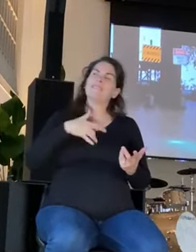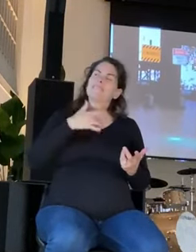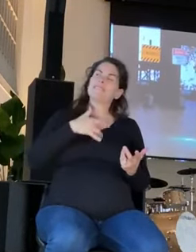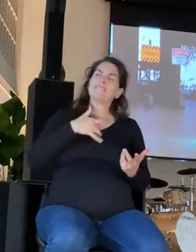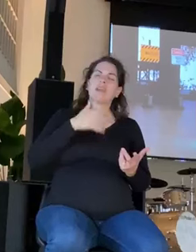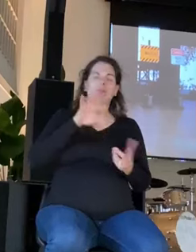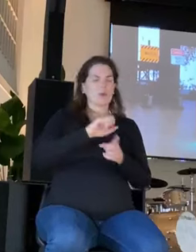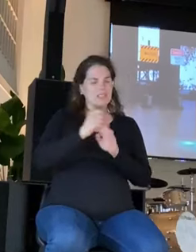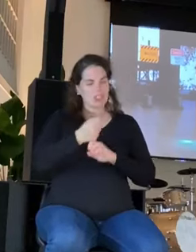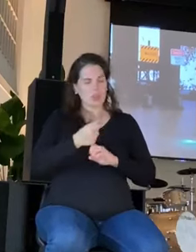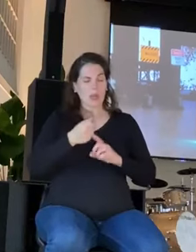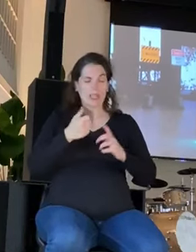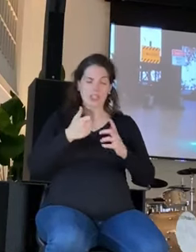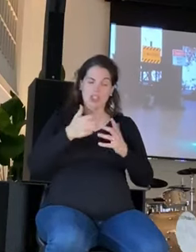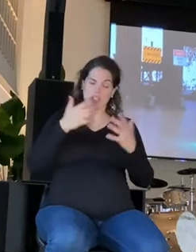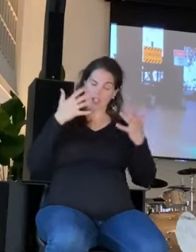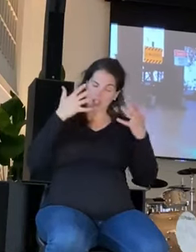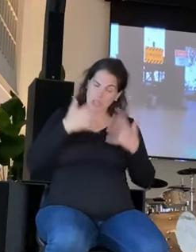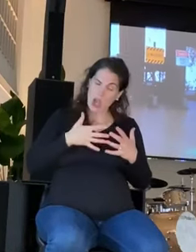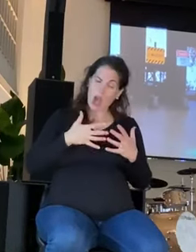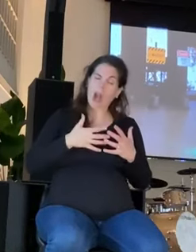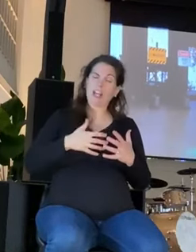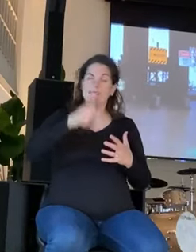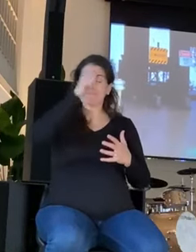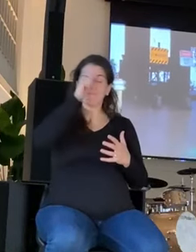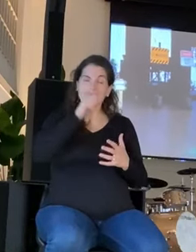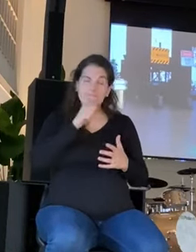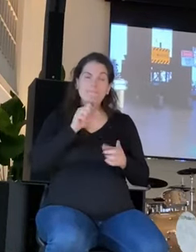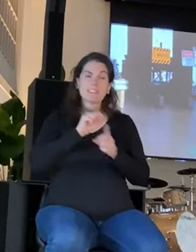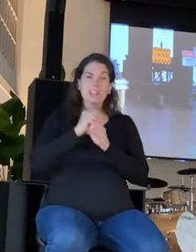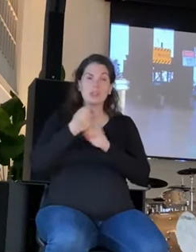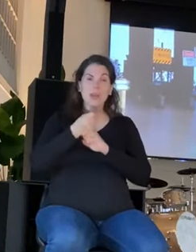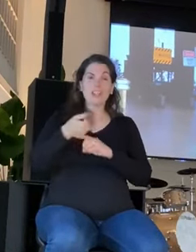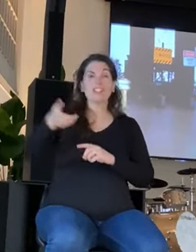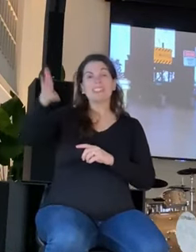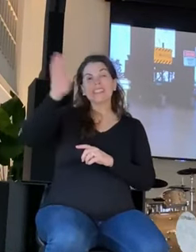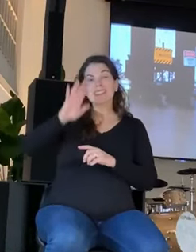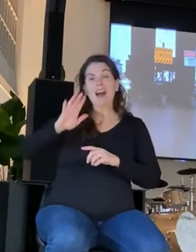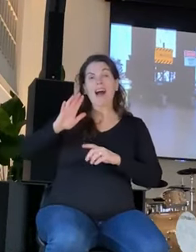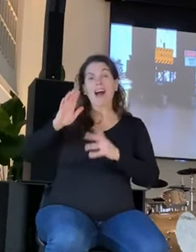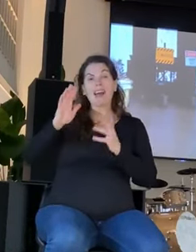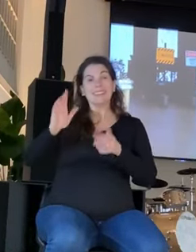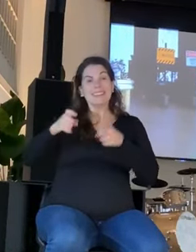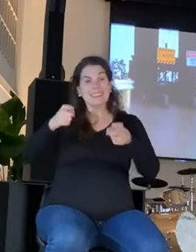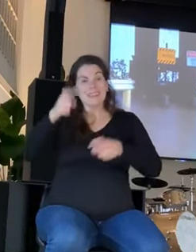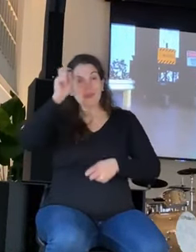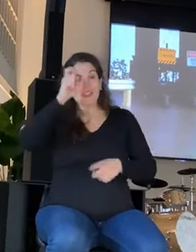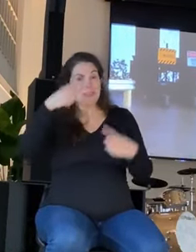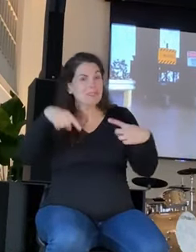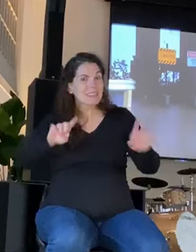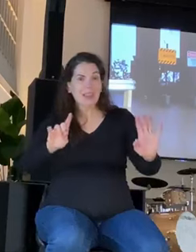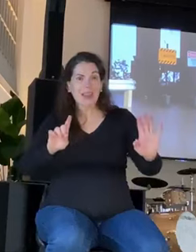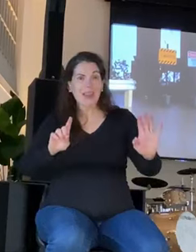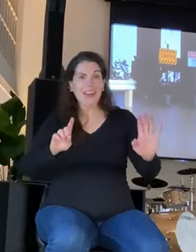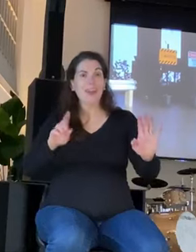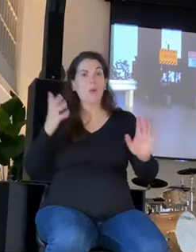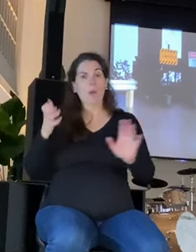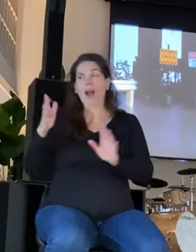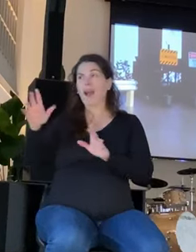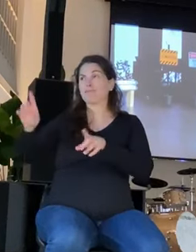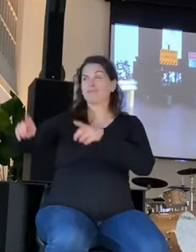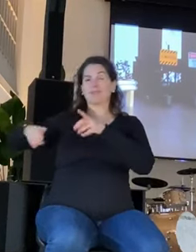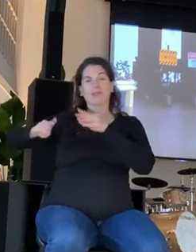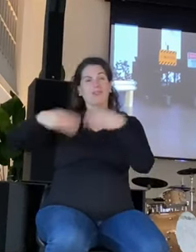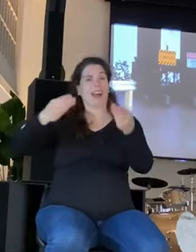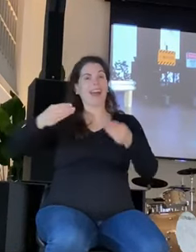around you, dark in the world, dark situation, if you go through His light, is that wisdom is growing brighter and brighter in your